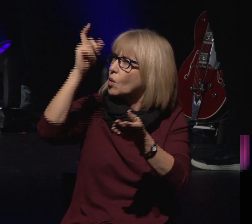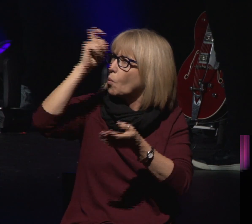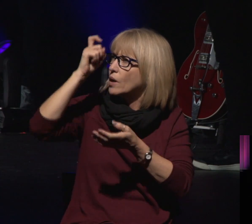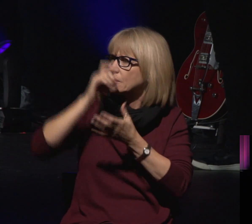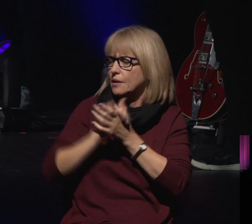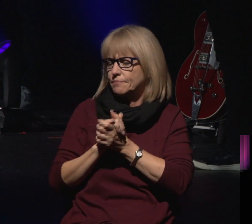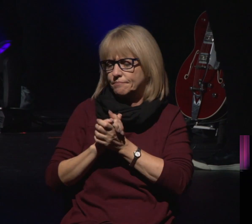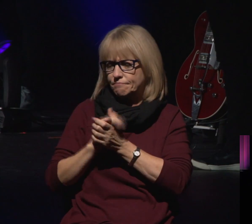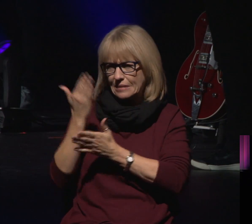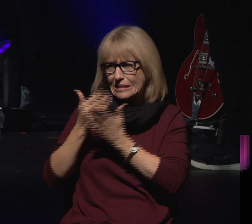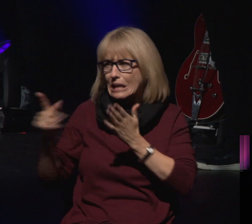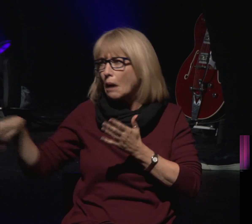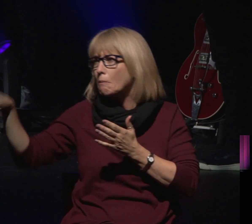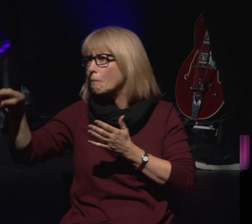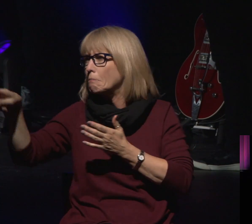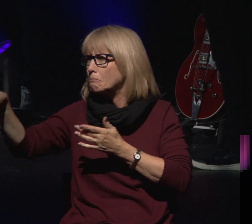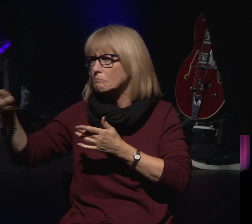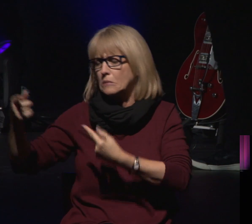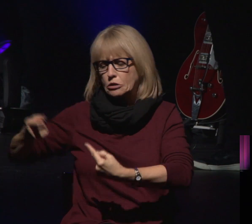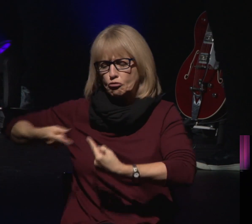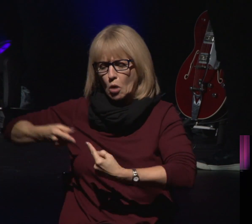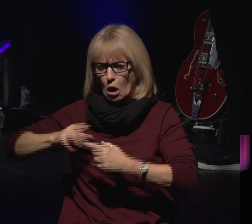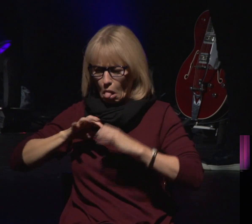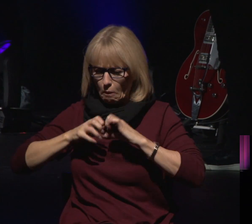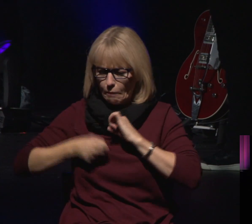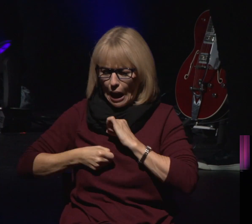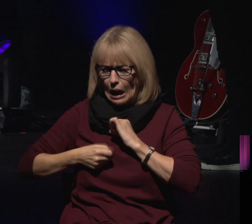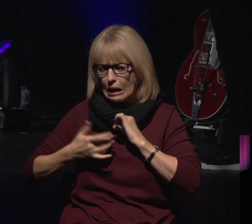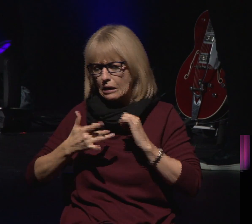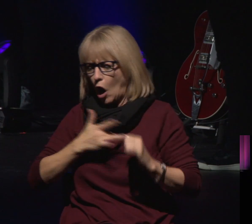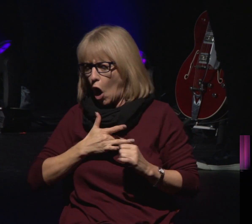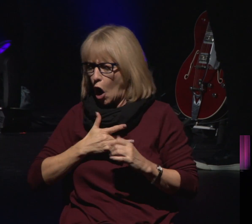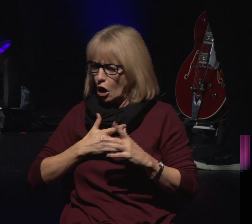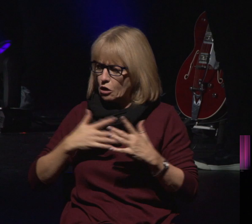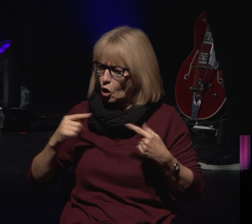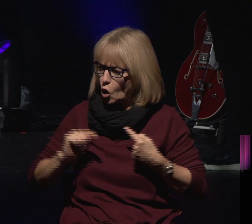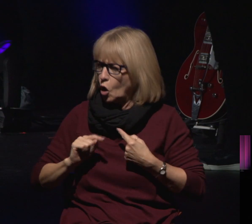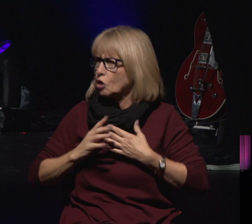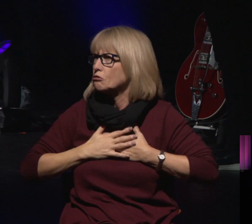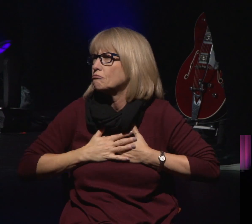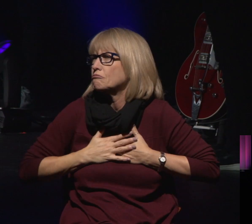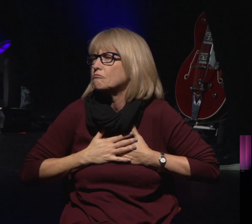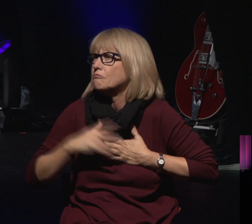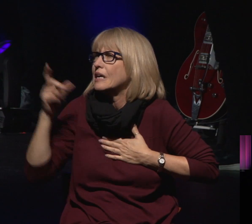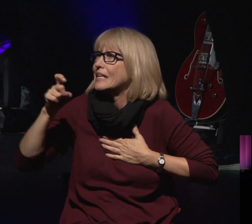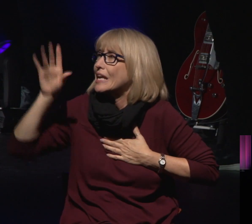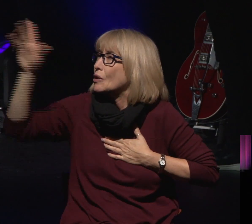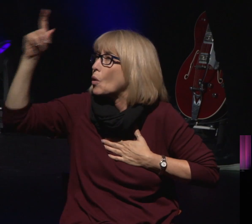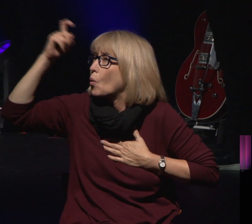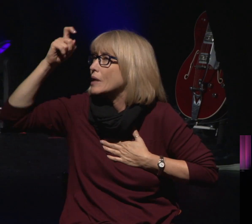Some are wrestling with pain and difficulty and heartache and trying to find you in the midst of it. And God, we need your wisdom.